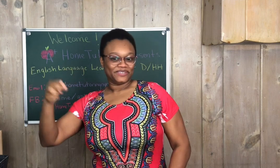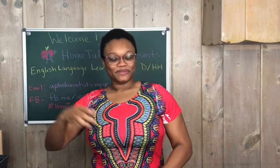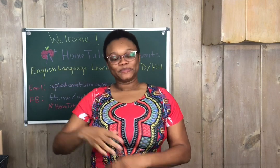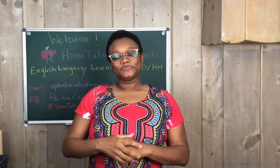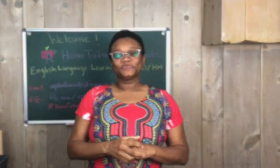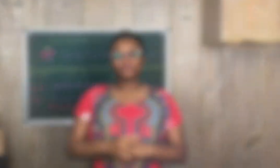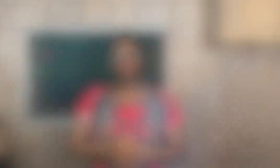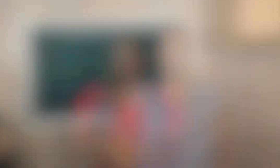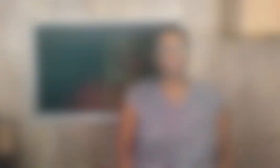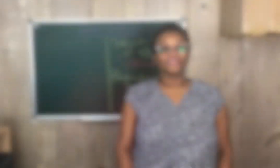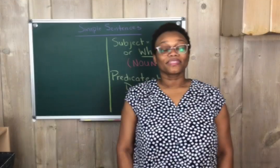Hearing.